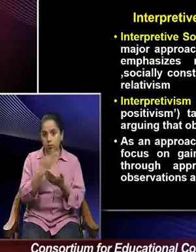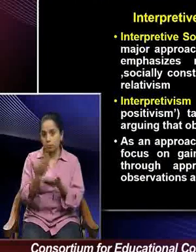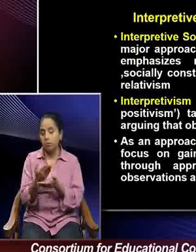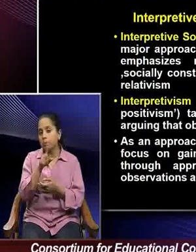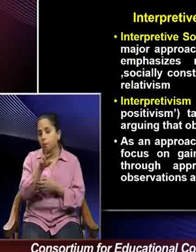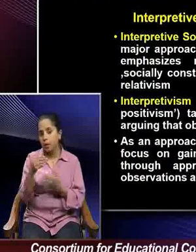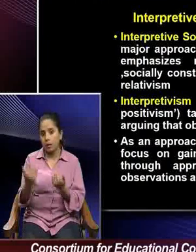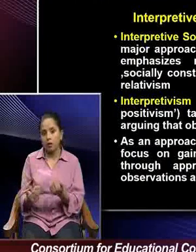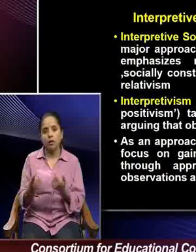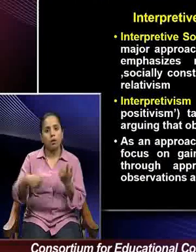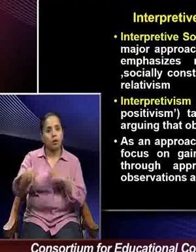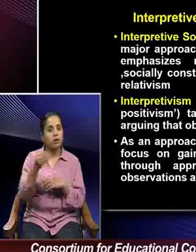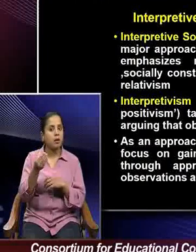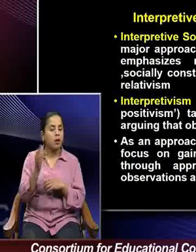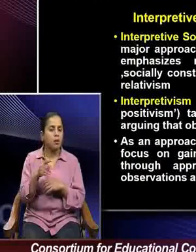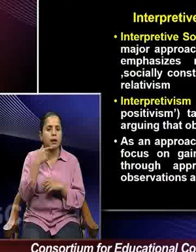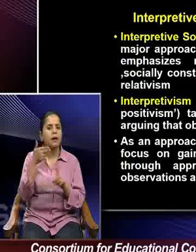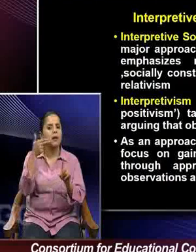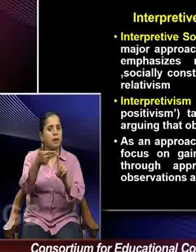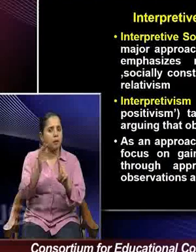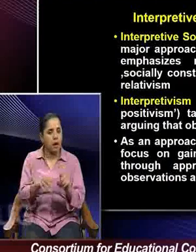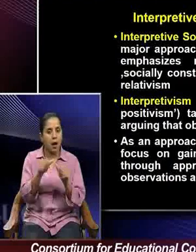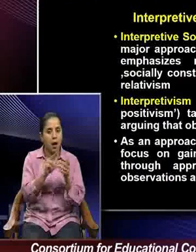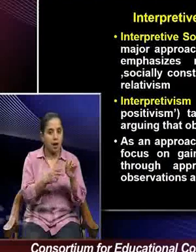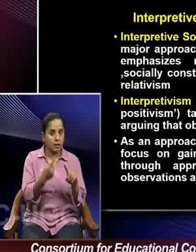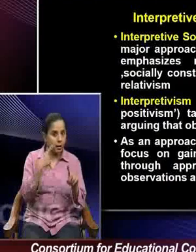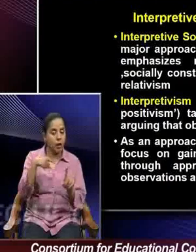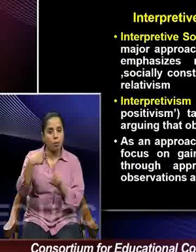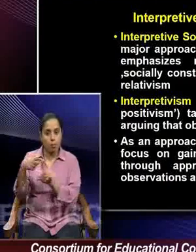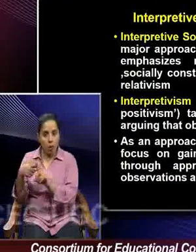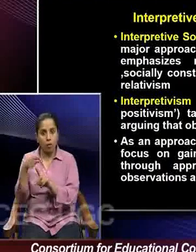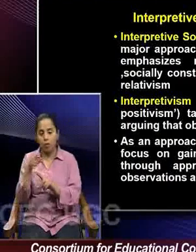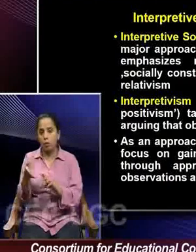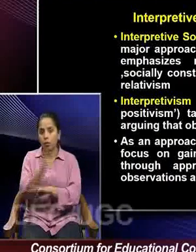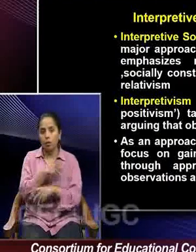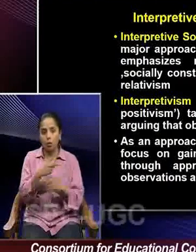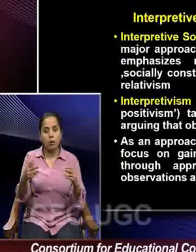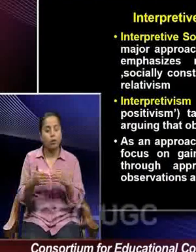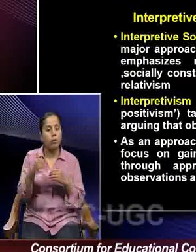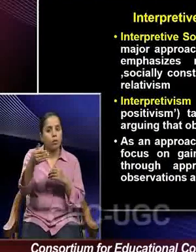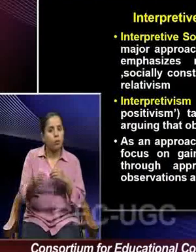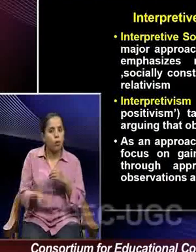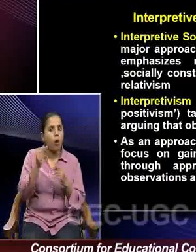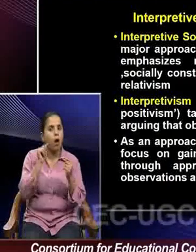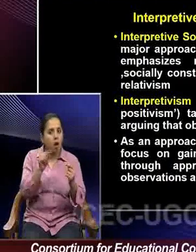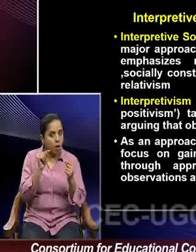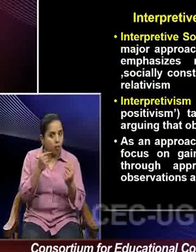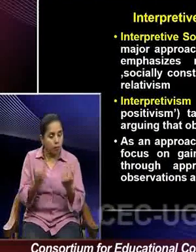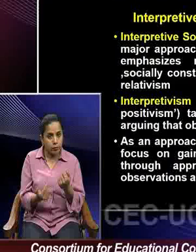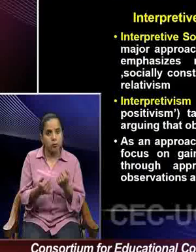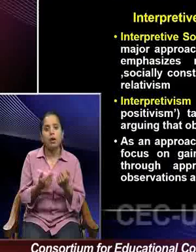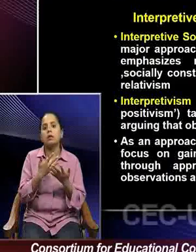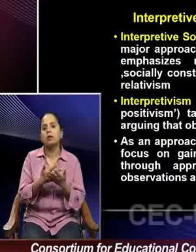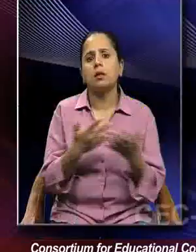Interpretivism, which is also sometimes called anti-positivism, takes things yet further by arguing that objectivity